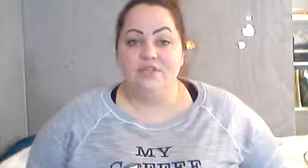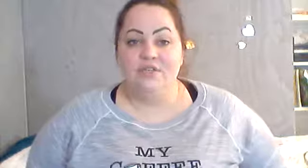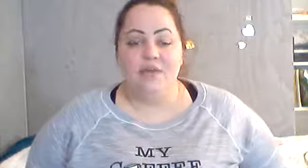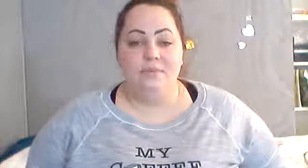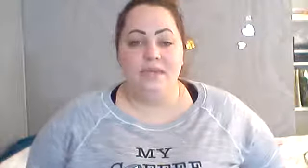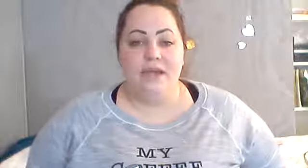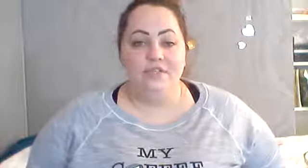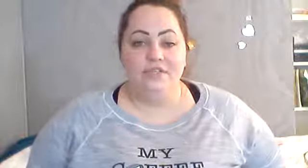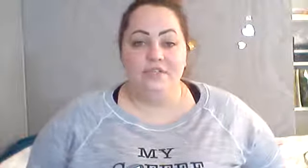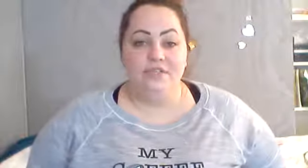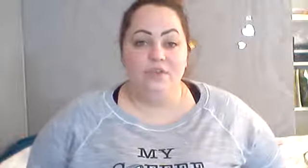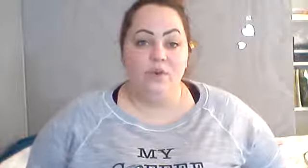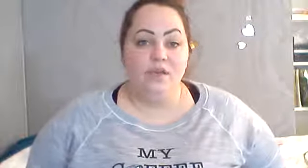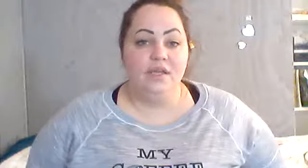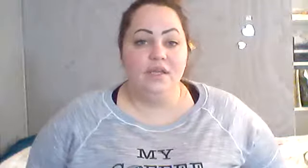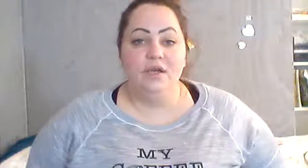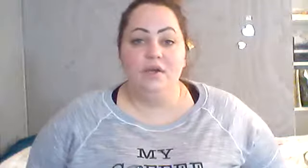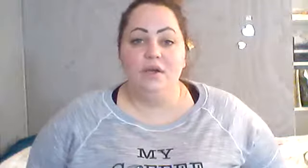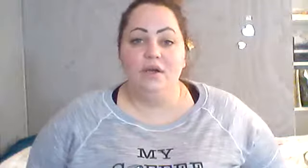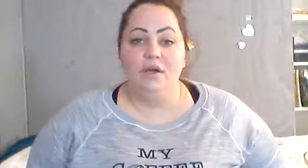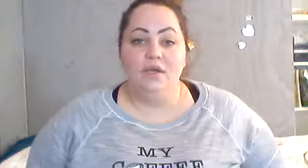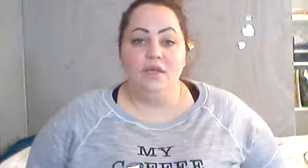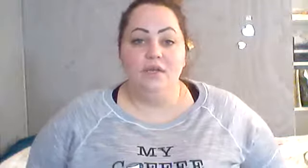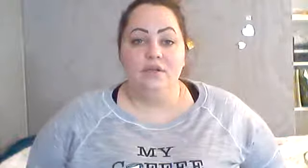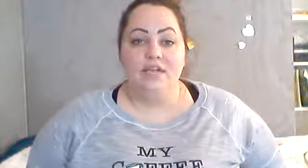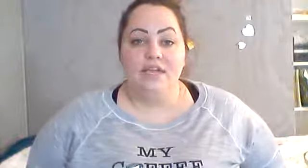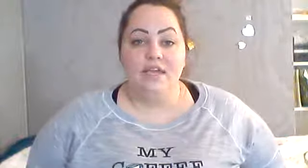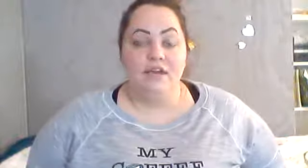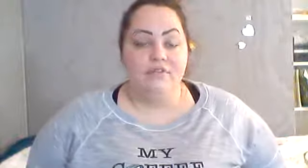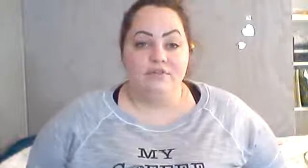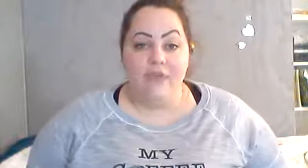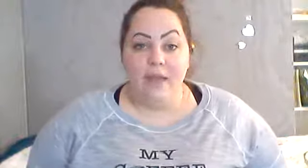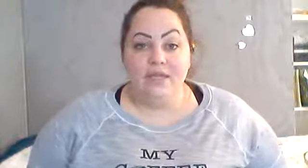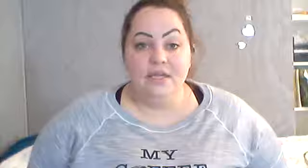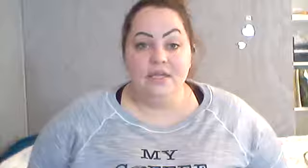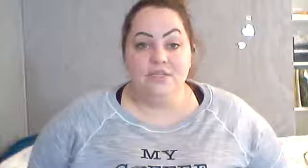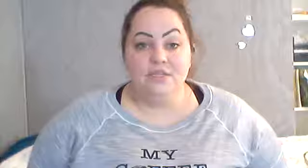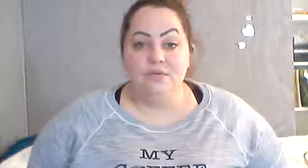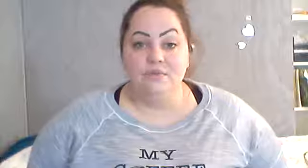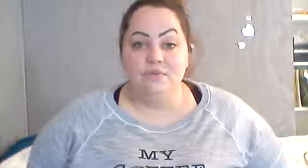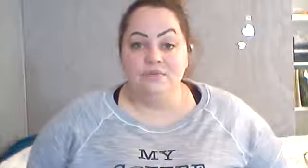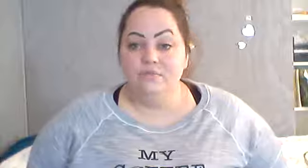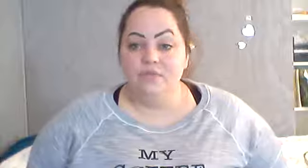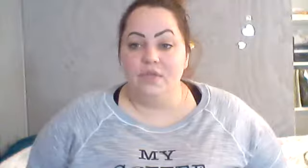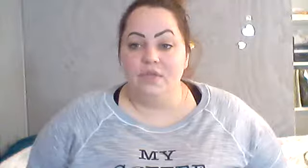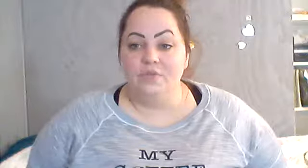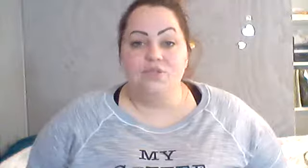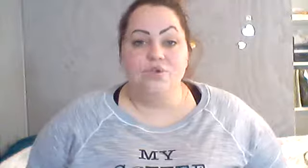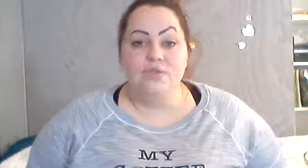got to be after they're done working or, taking care of their families or, school's